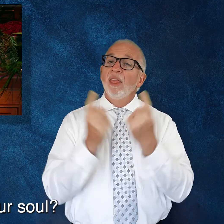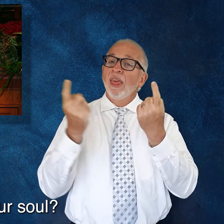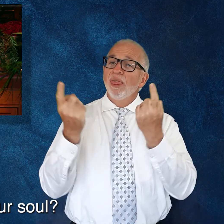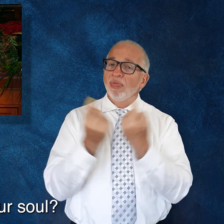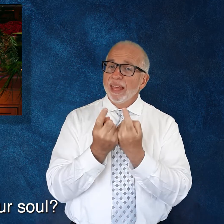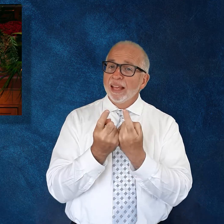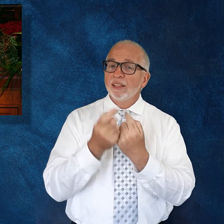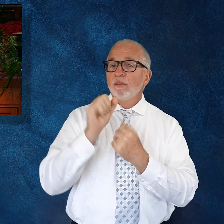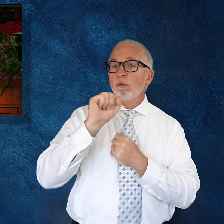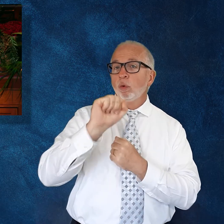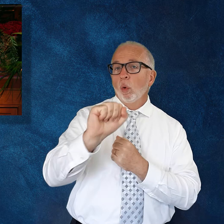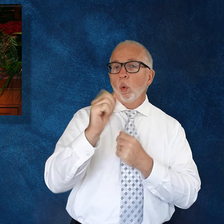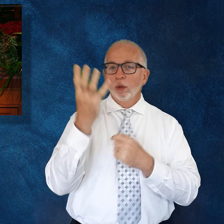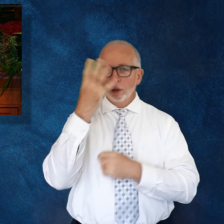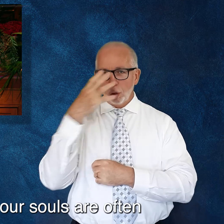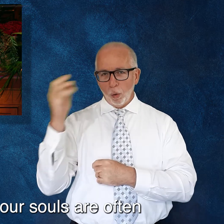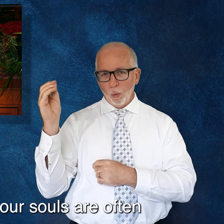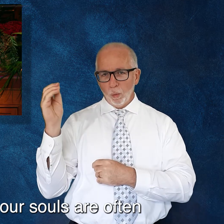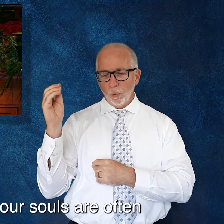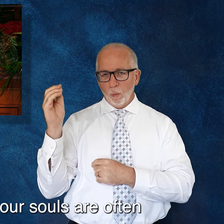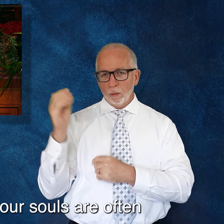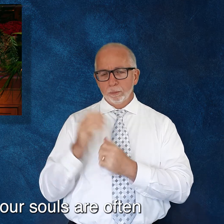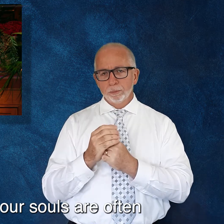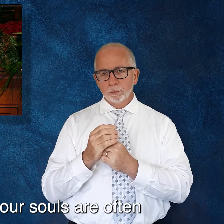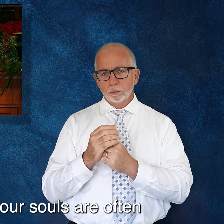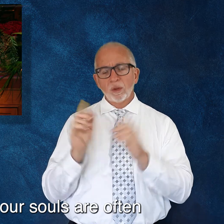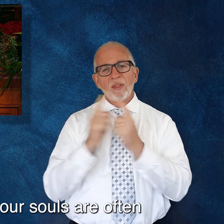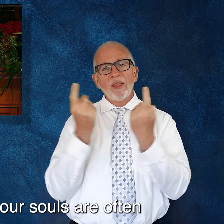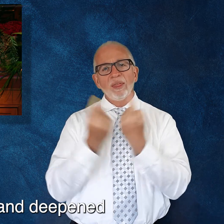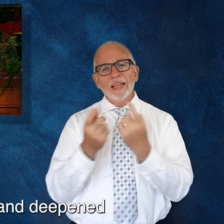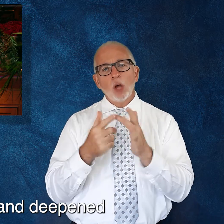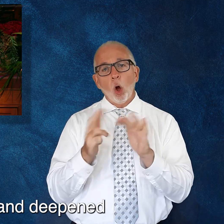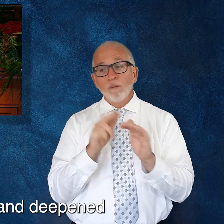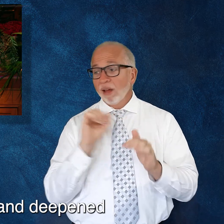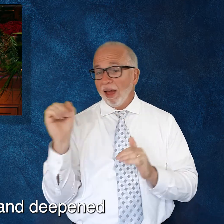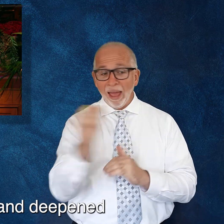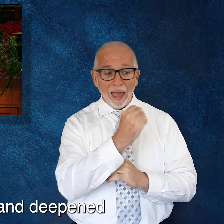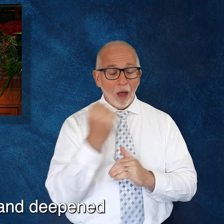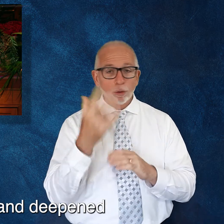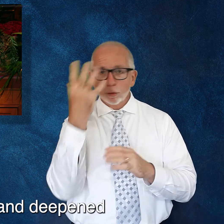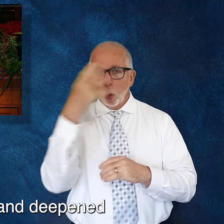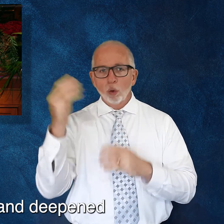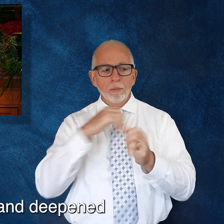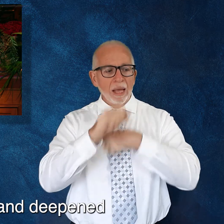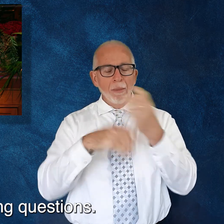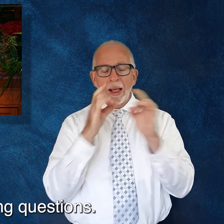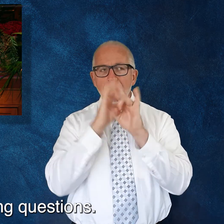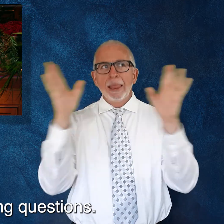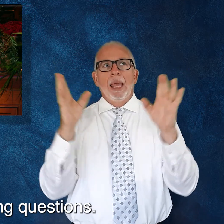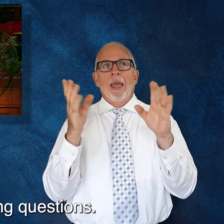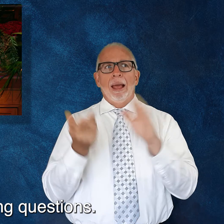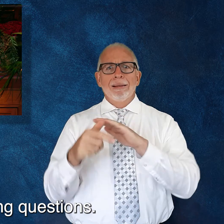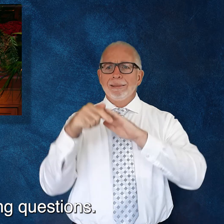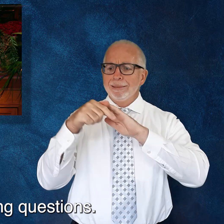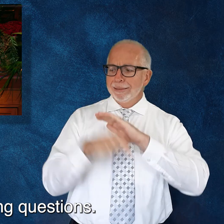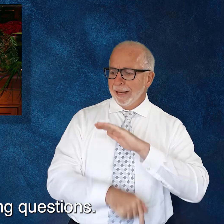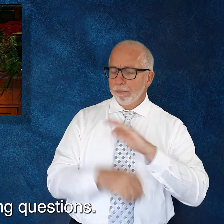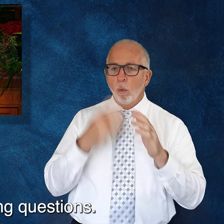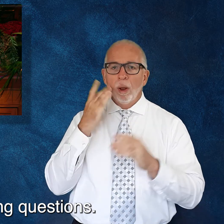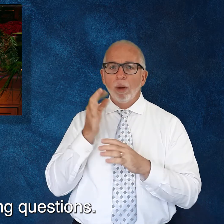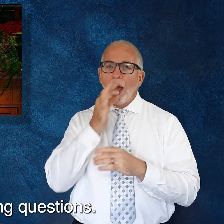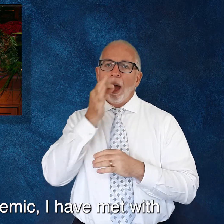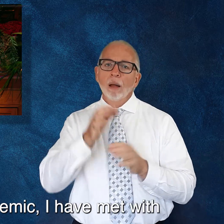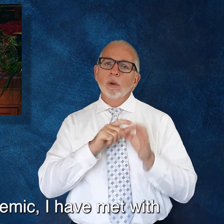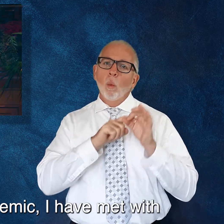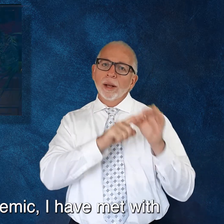of your soul? The things of our souls are often clarified and deepened by asking questions.